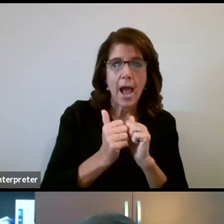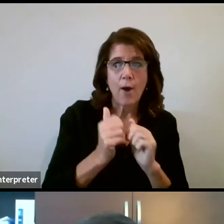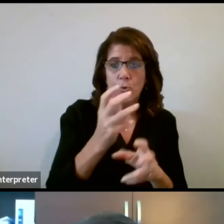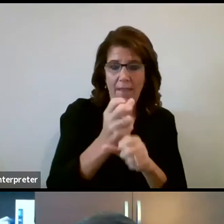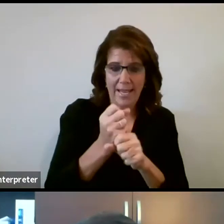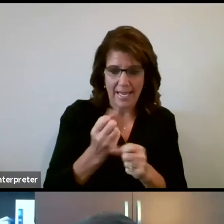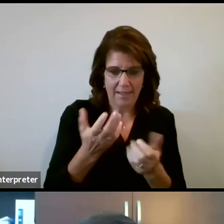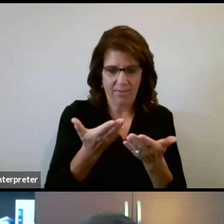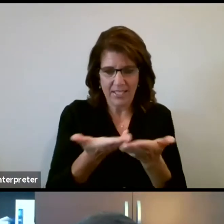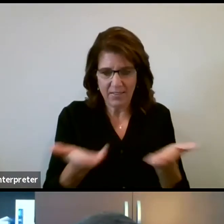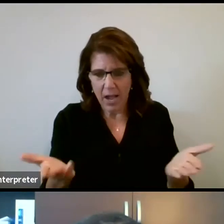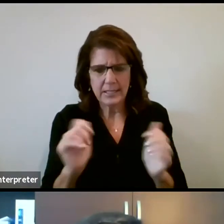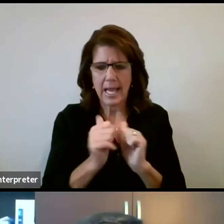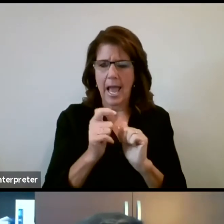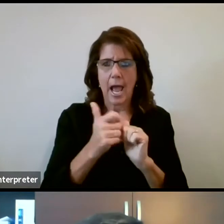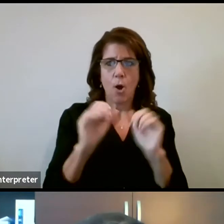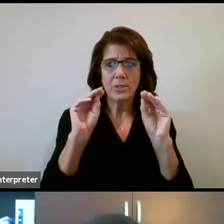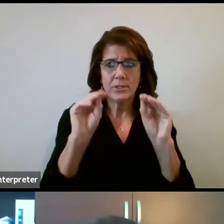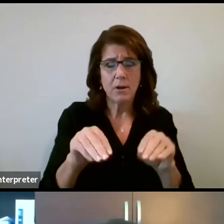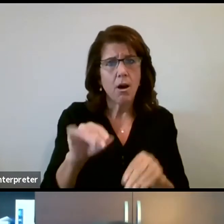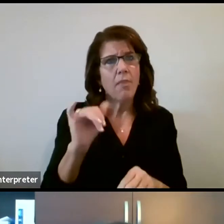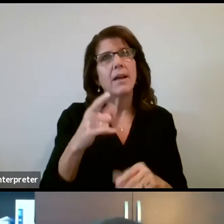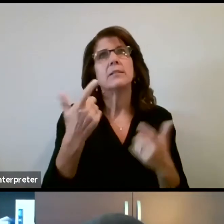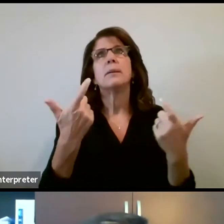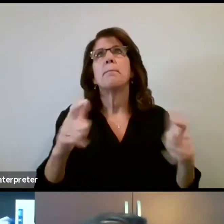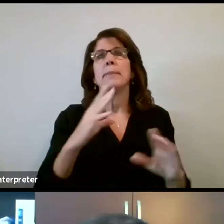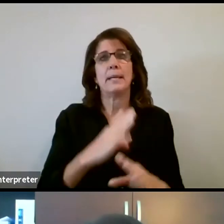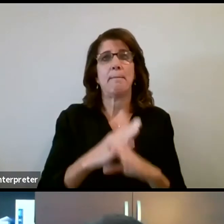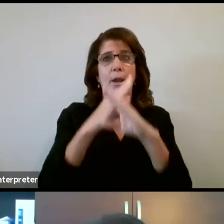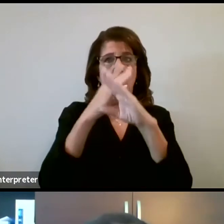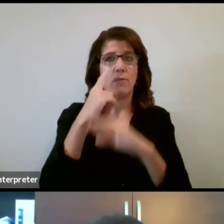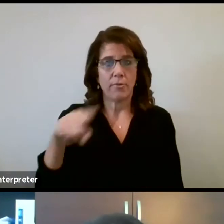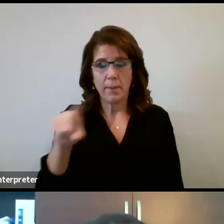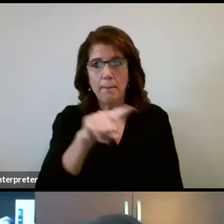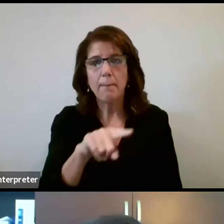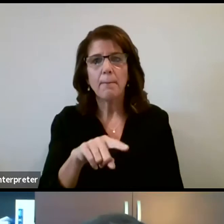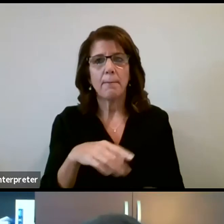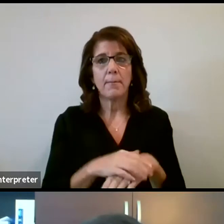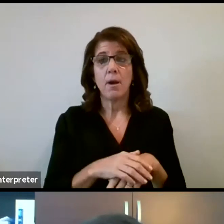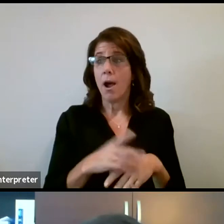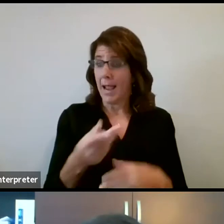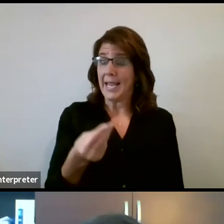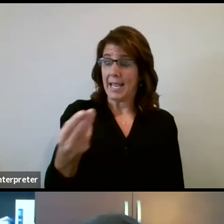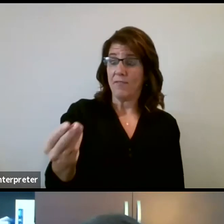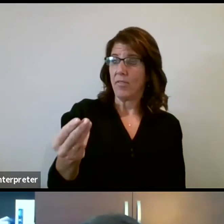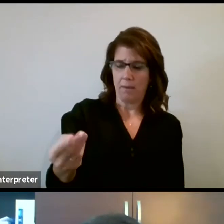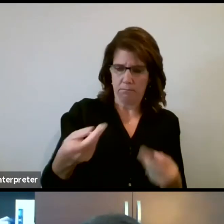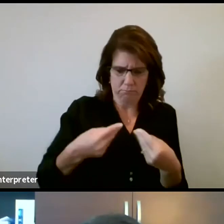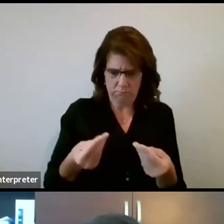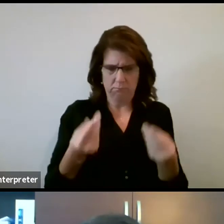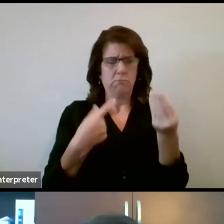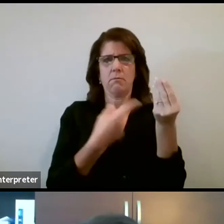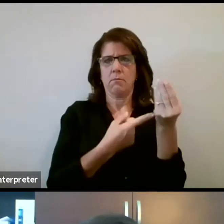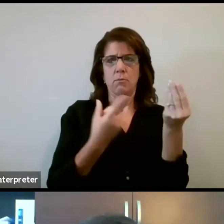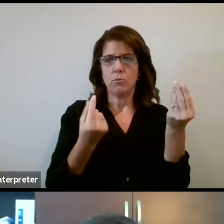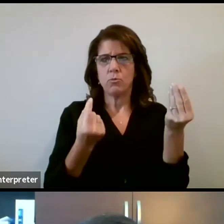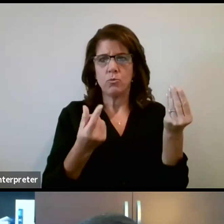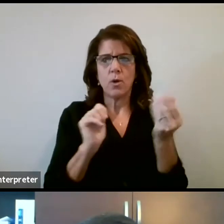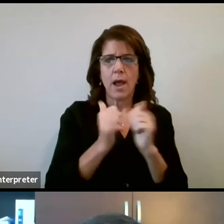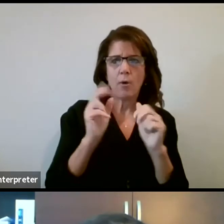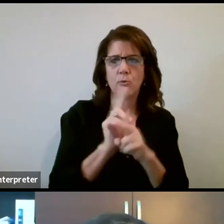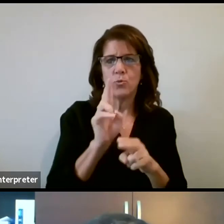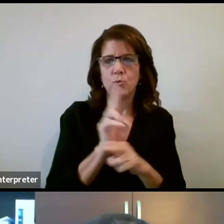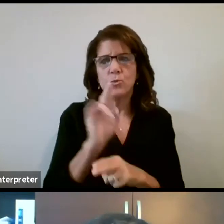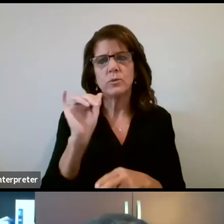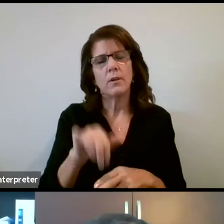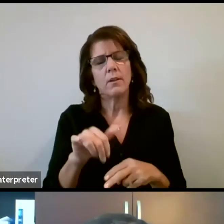these devices installed? That's a huge barrier. It's great to give somebody a device, but unless they can actually get it installed and use it, that's